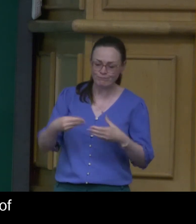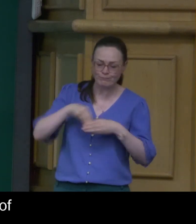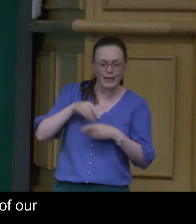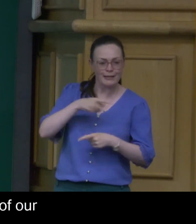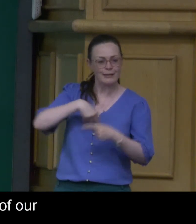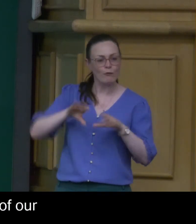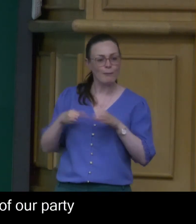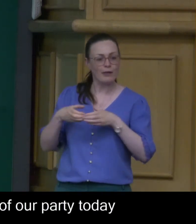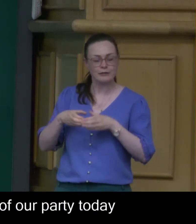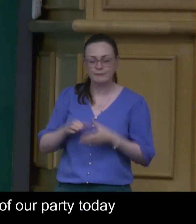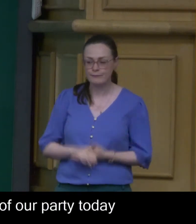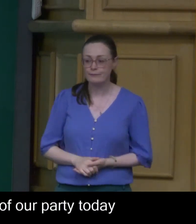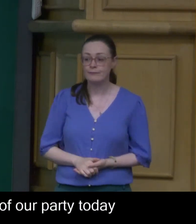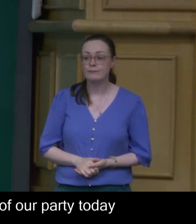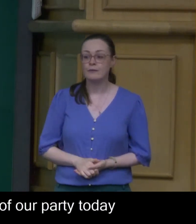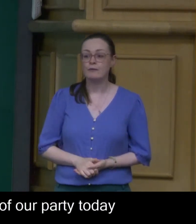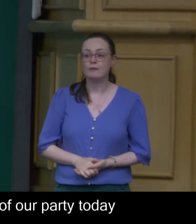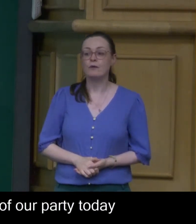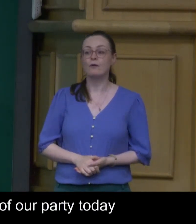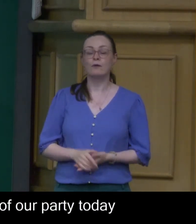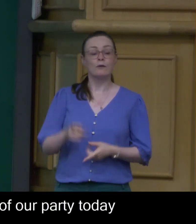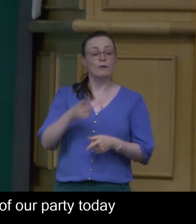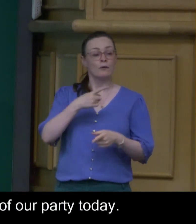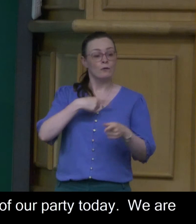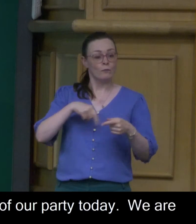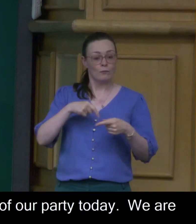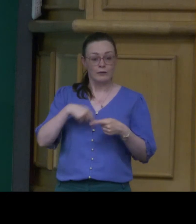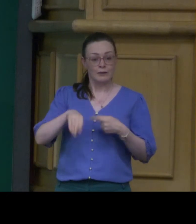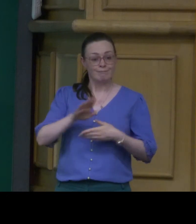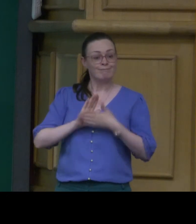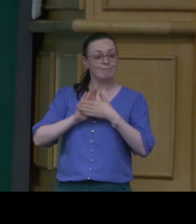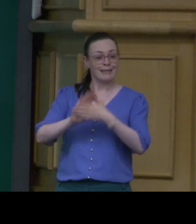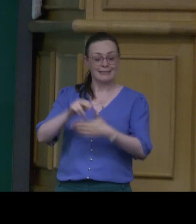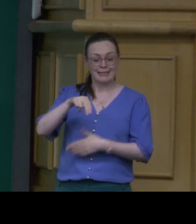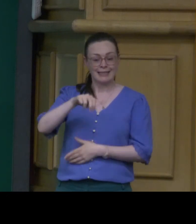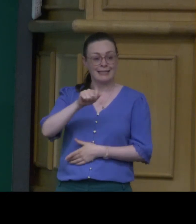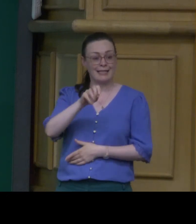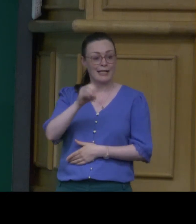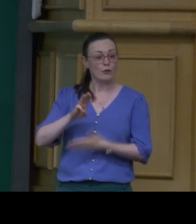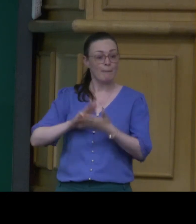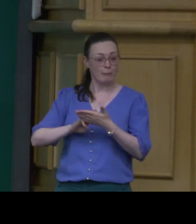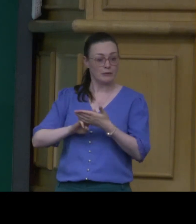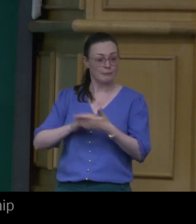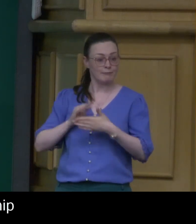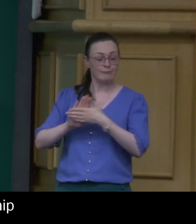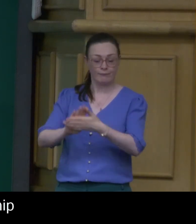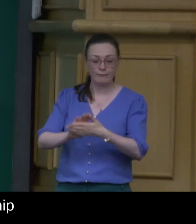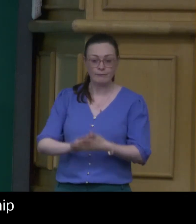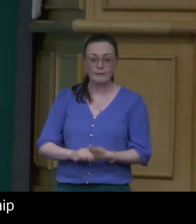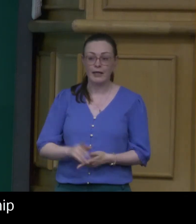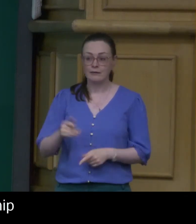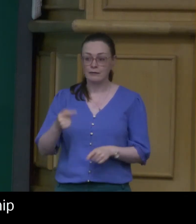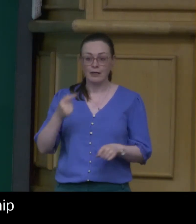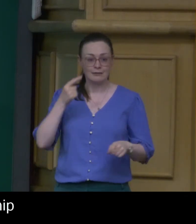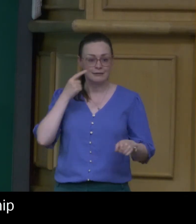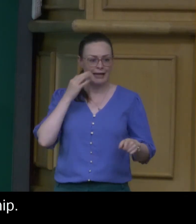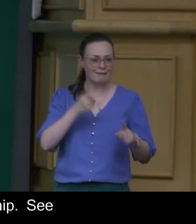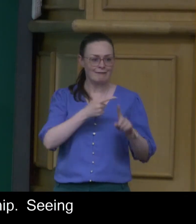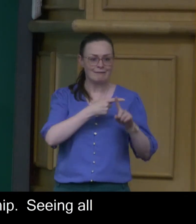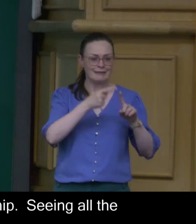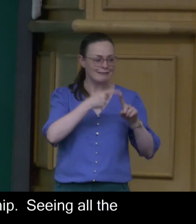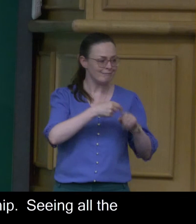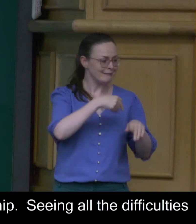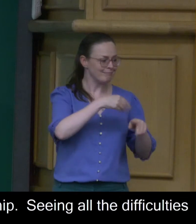today. We are and remain opposed to NATO membership, seeing all the difficulties and